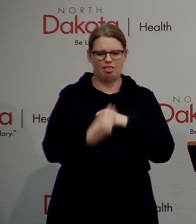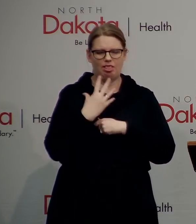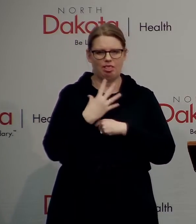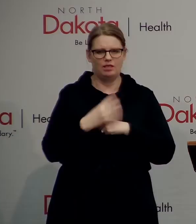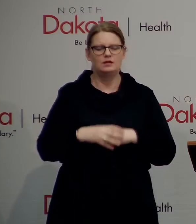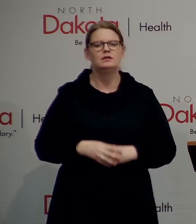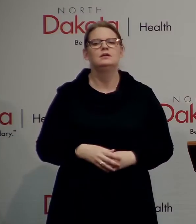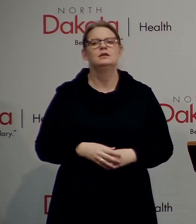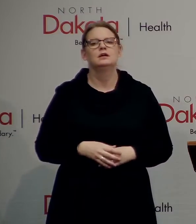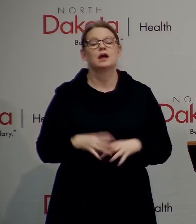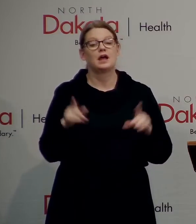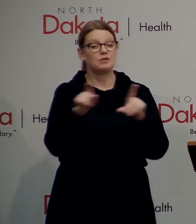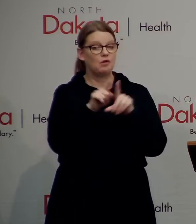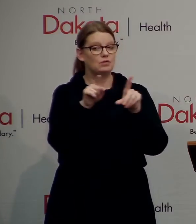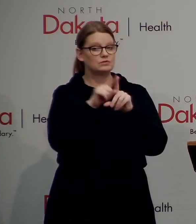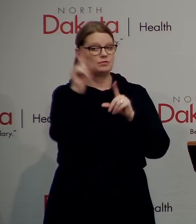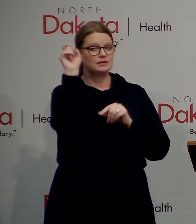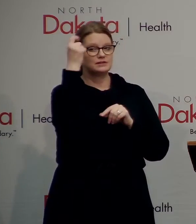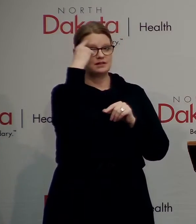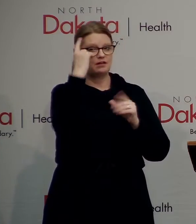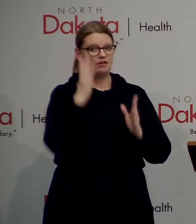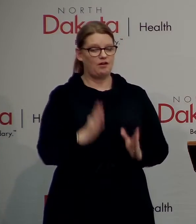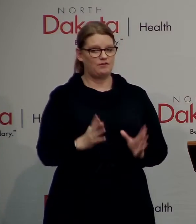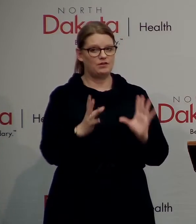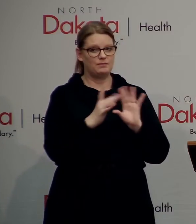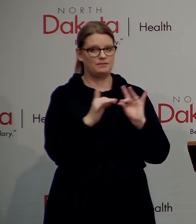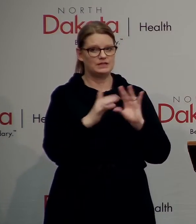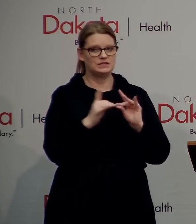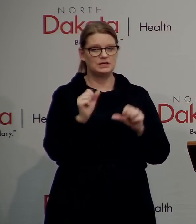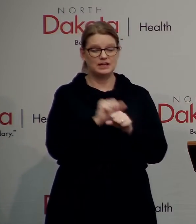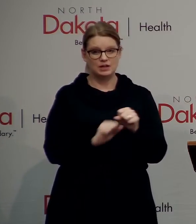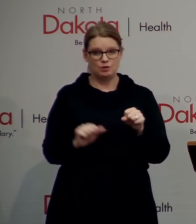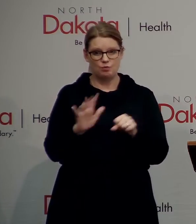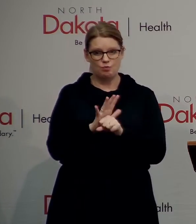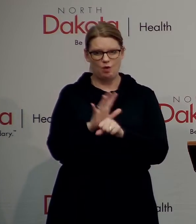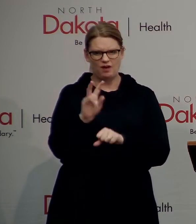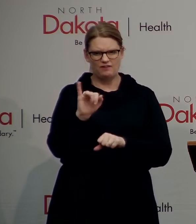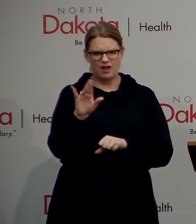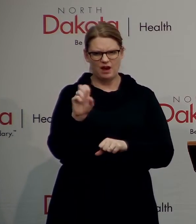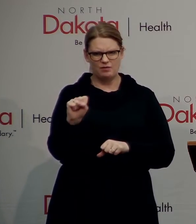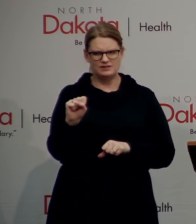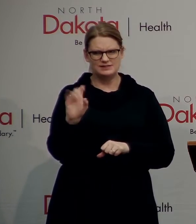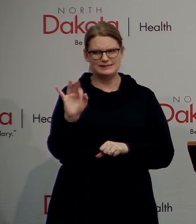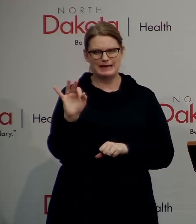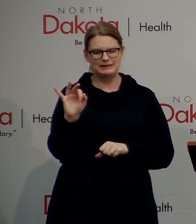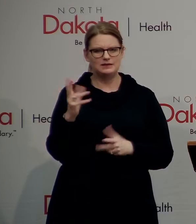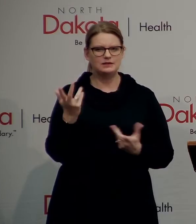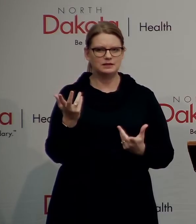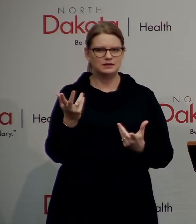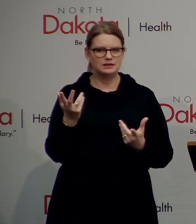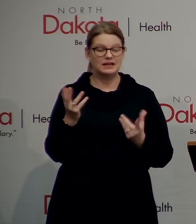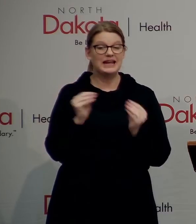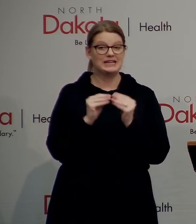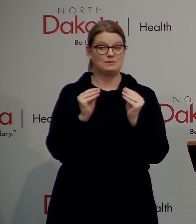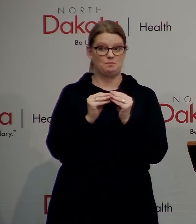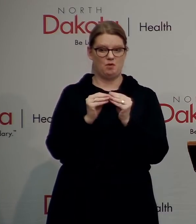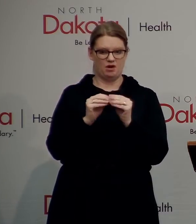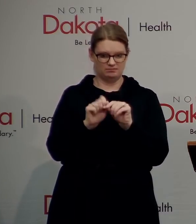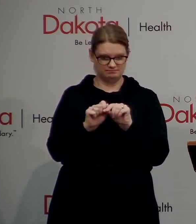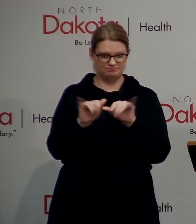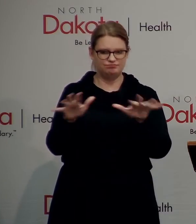Also, as Governor Burgum mentioned, the coronavirus 19 is more contagious